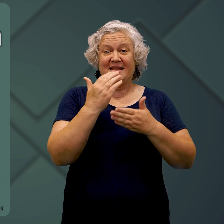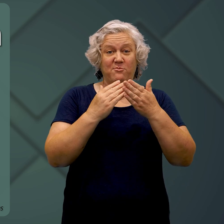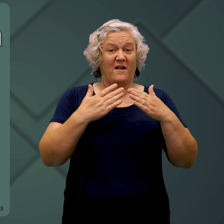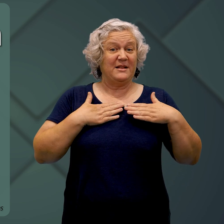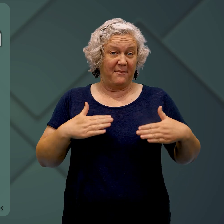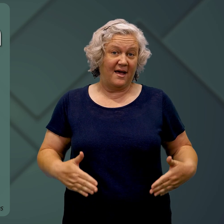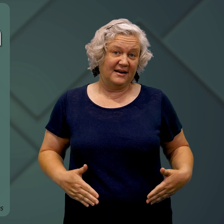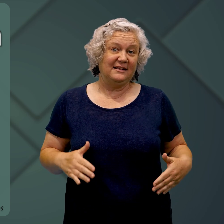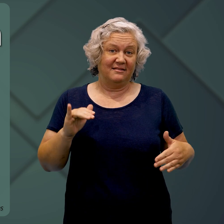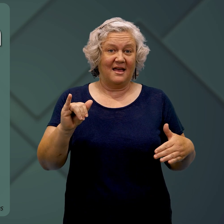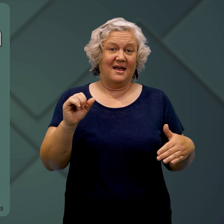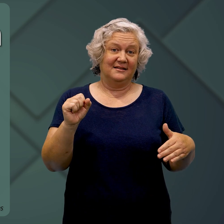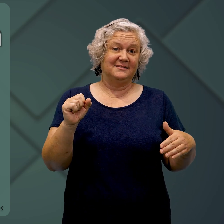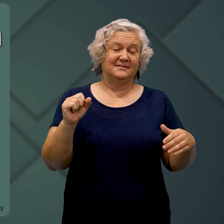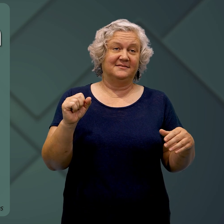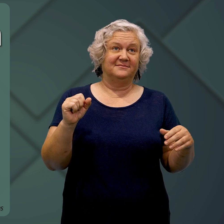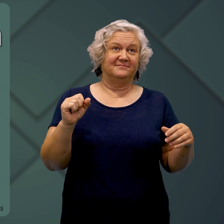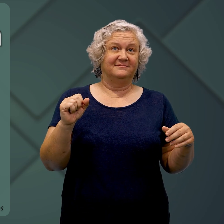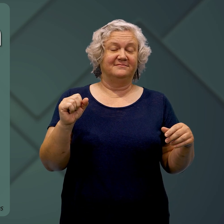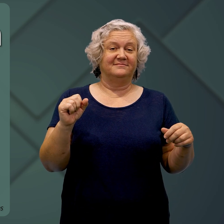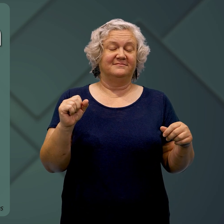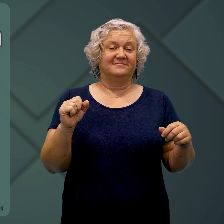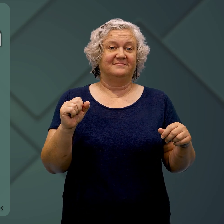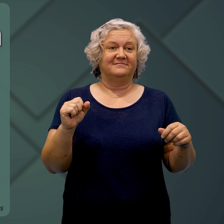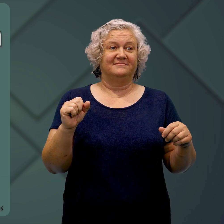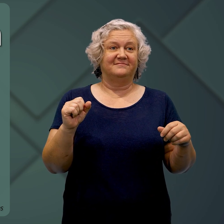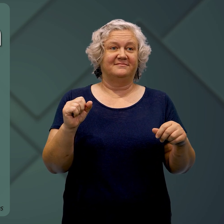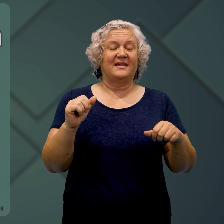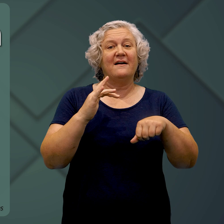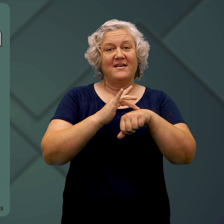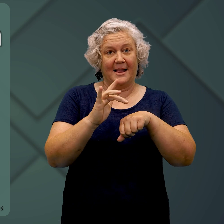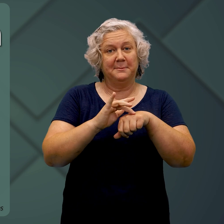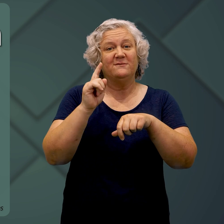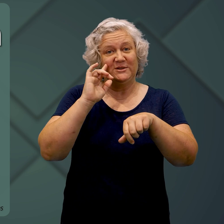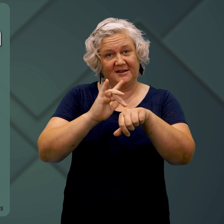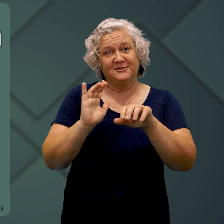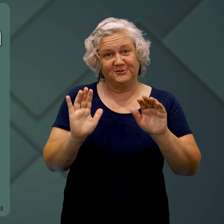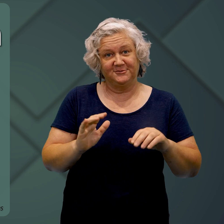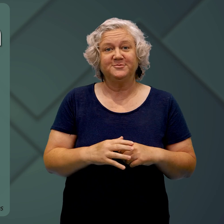It can be any part of the body, and different parts of the body should be available for touch.